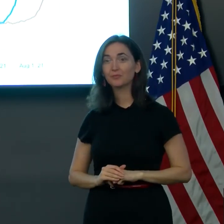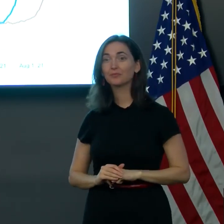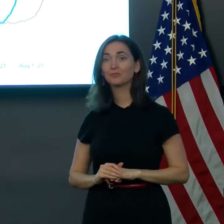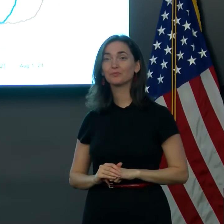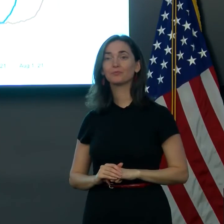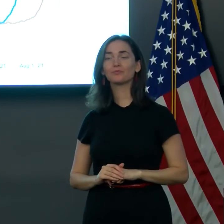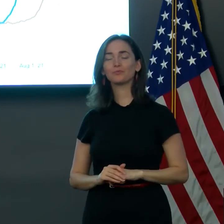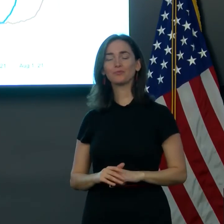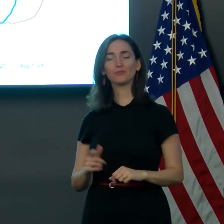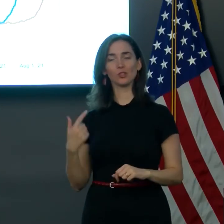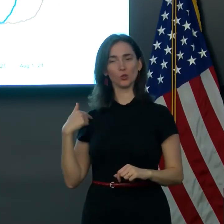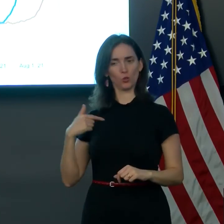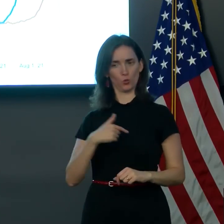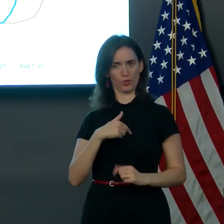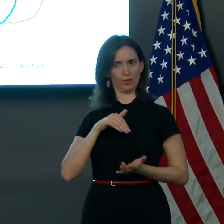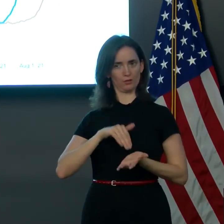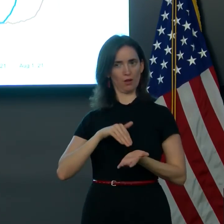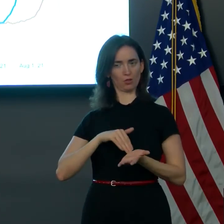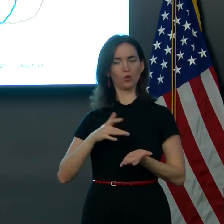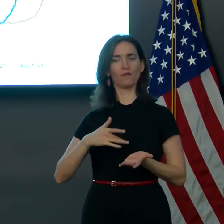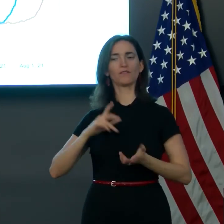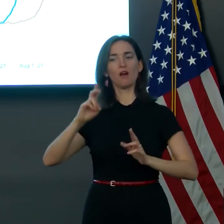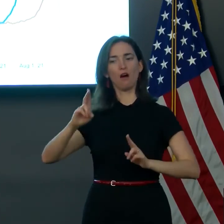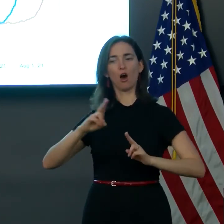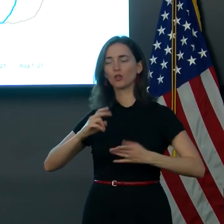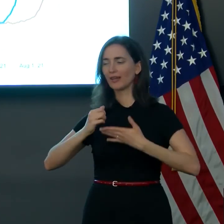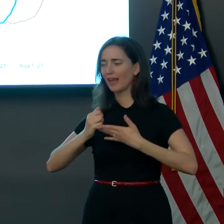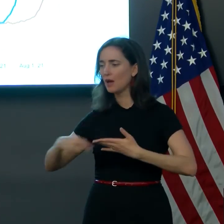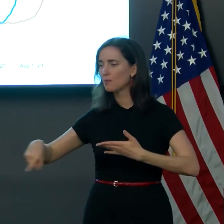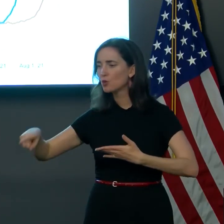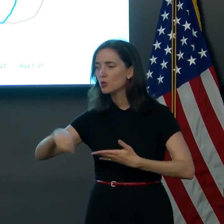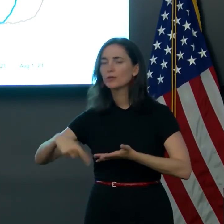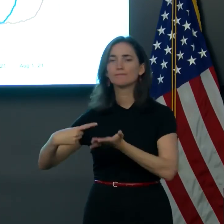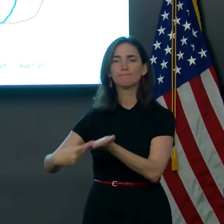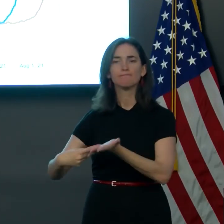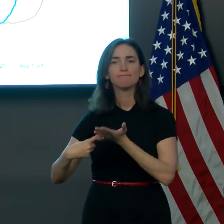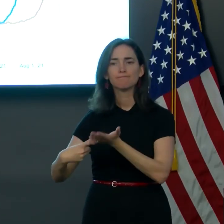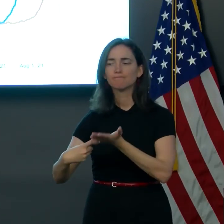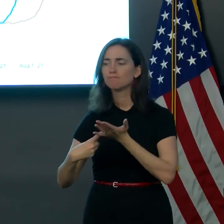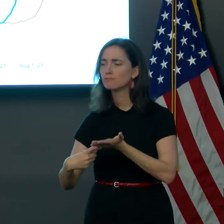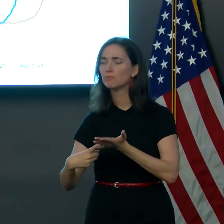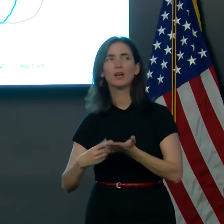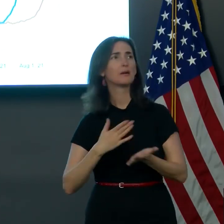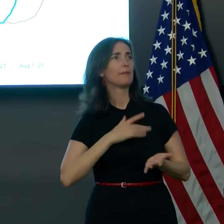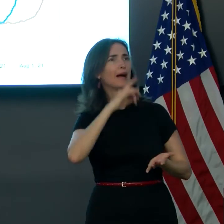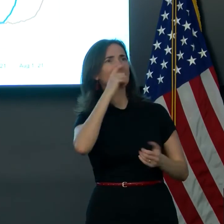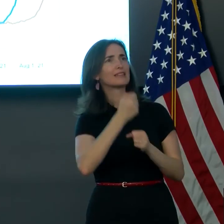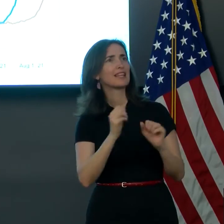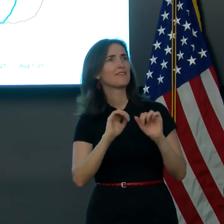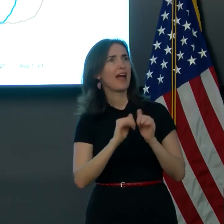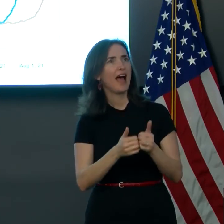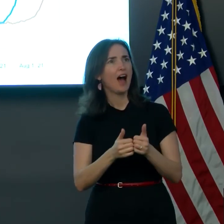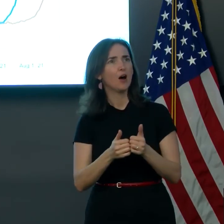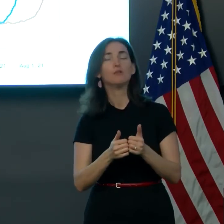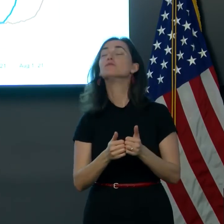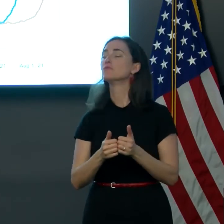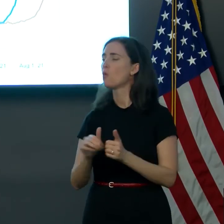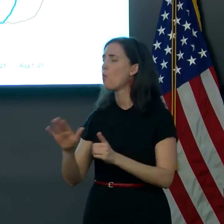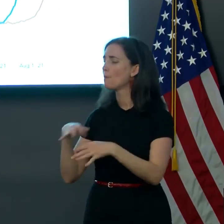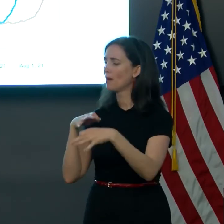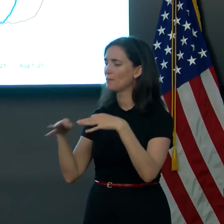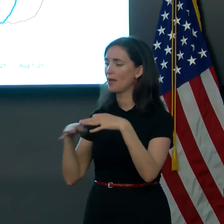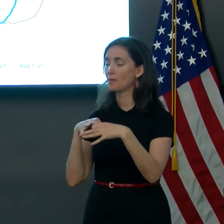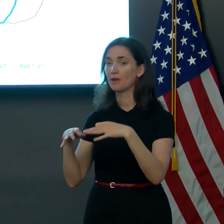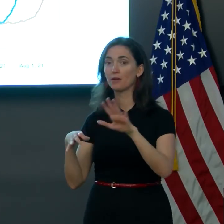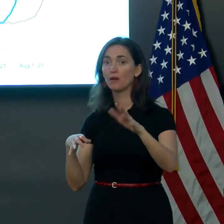It is our honor to help you navigate these discussions of how to best keep your child safe. And now we have new